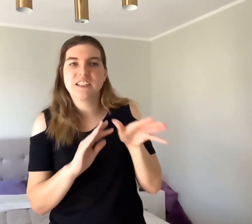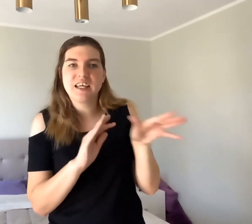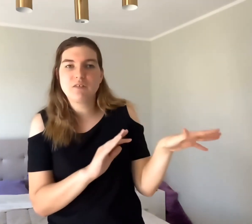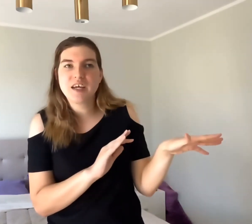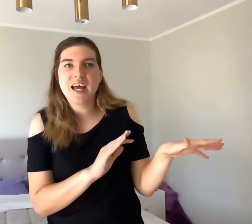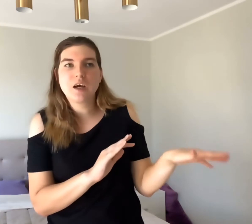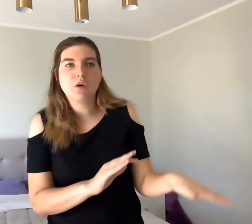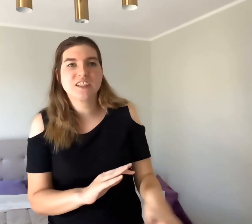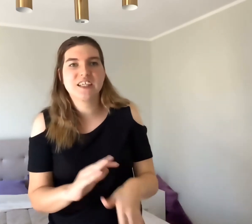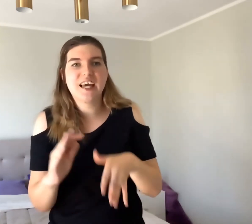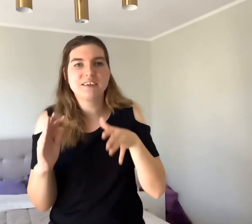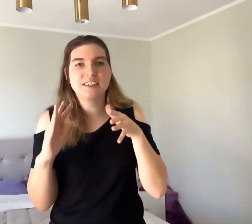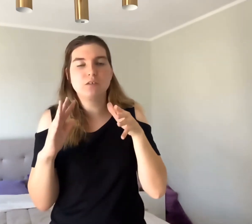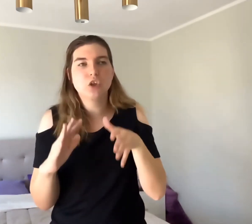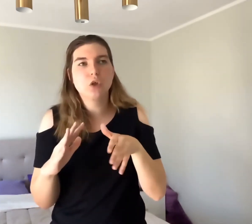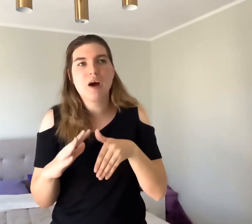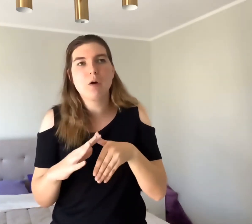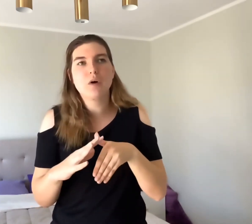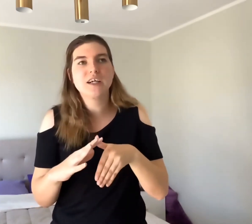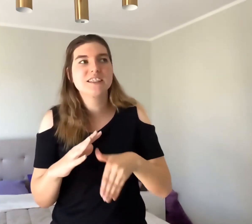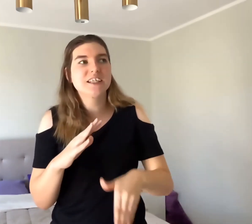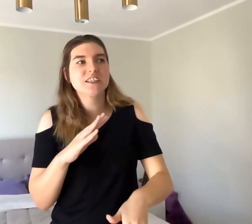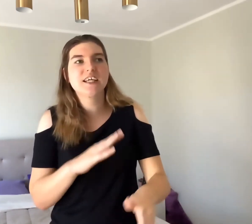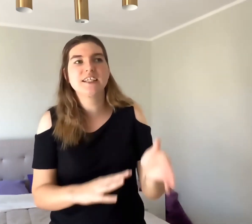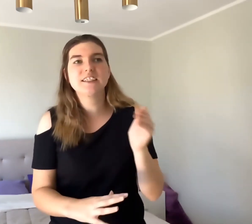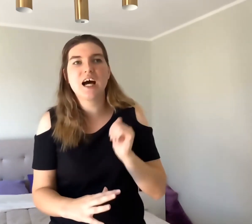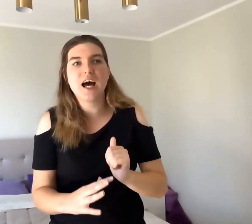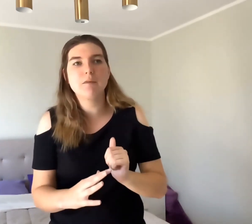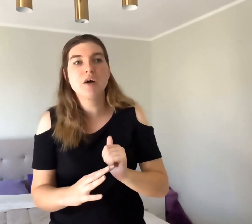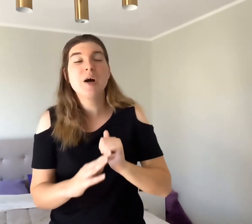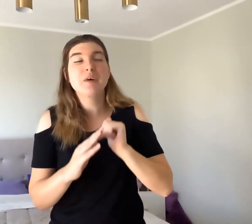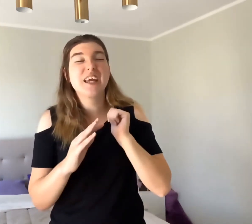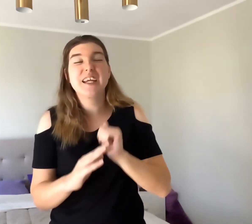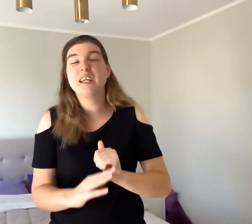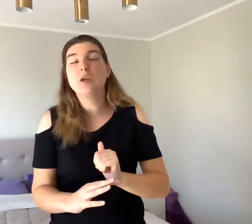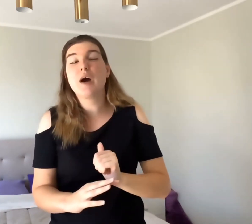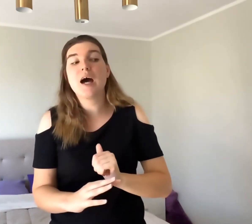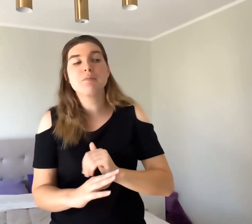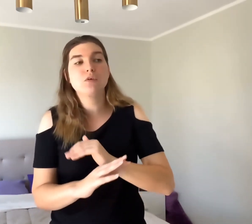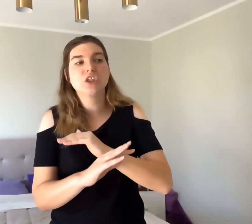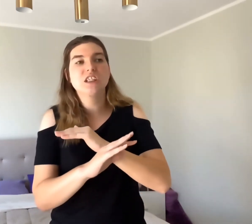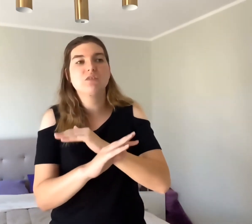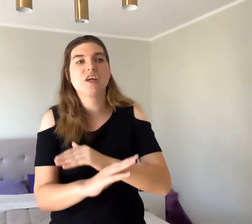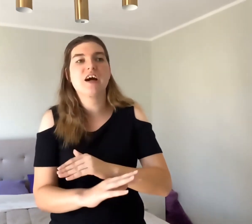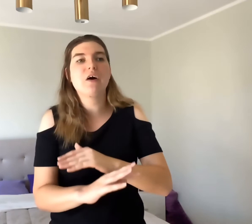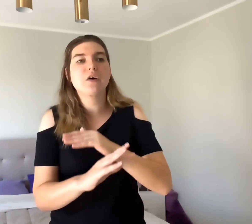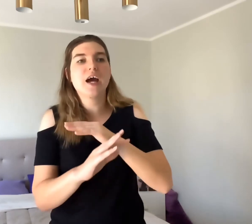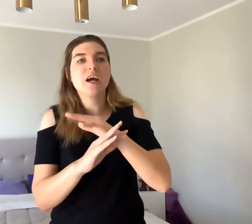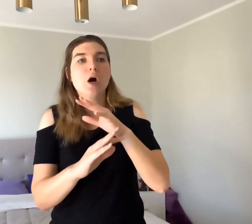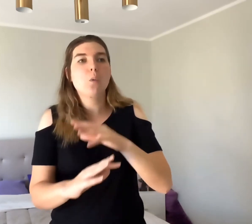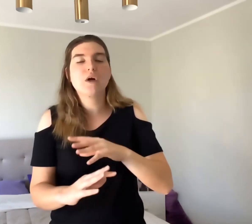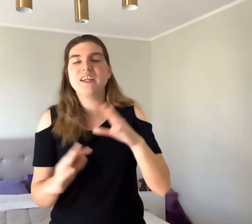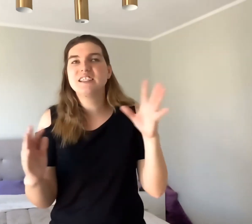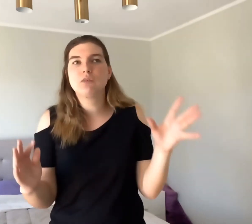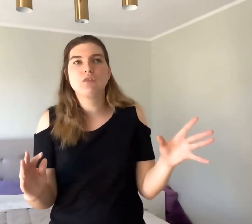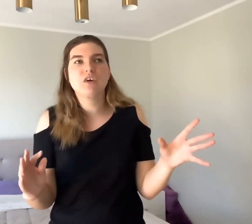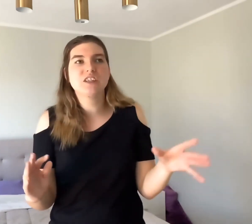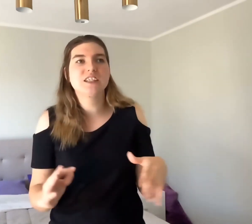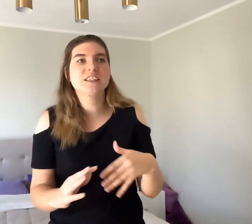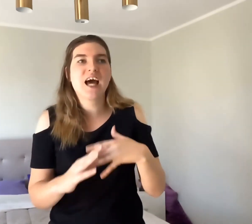leave it and go on to something else that you do know how it works. It just takes time with any new app. You just need to figure out, okay, what are these different filters? How